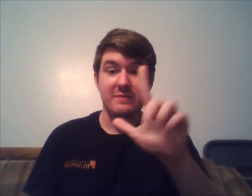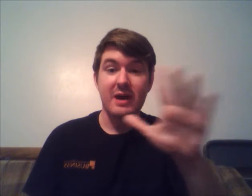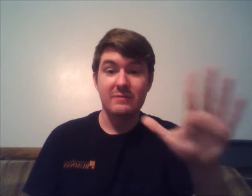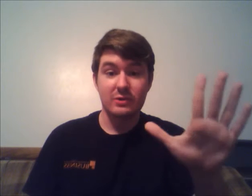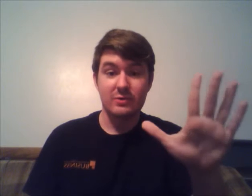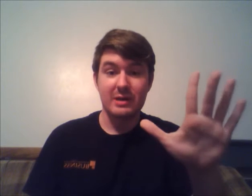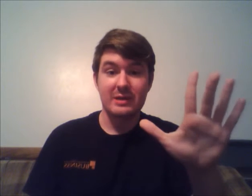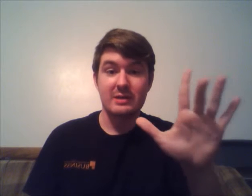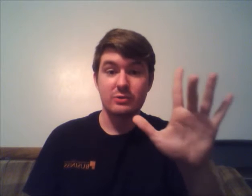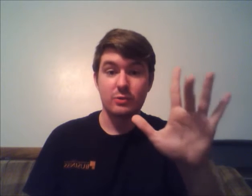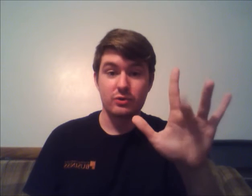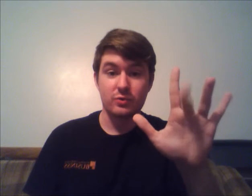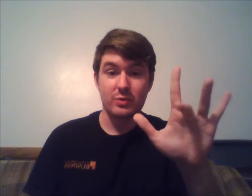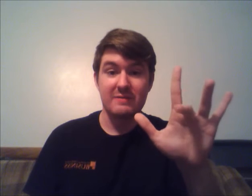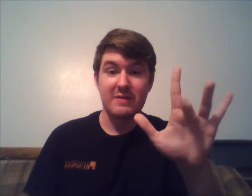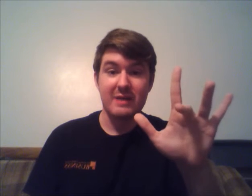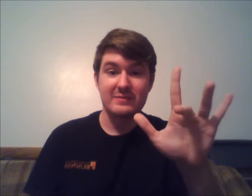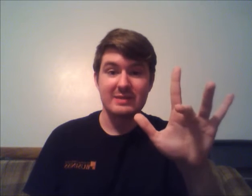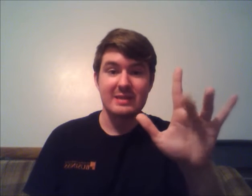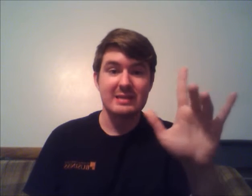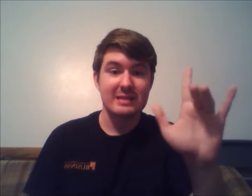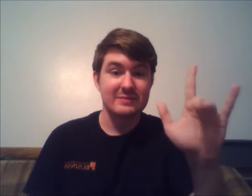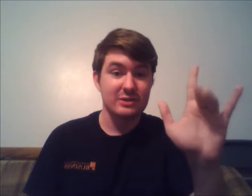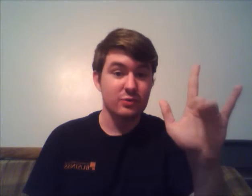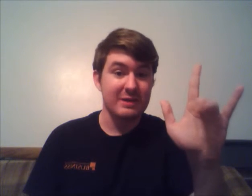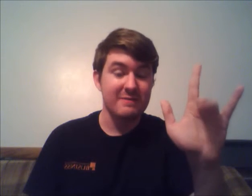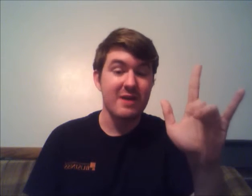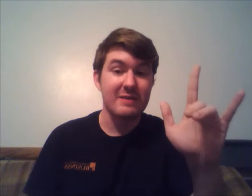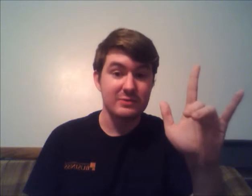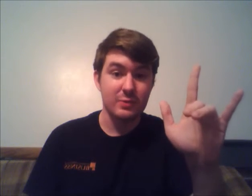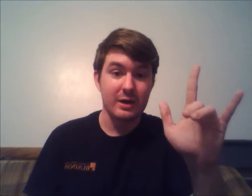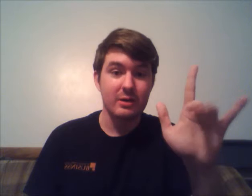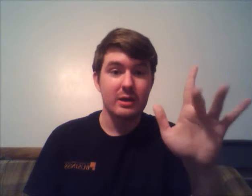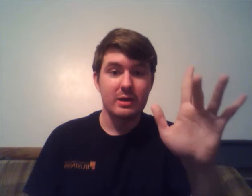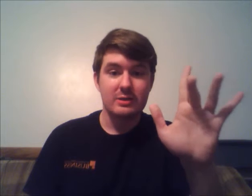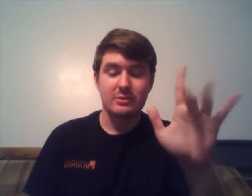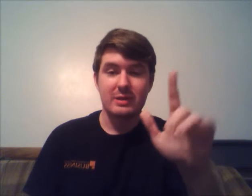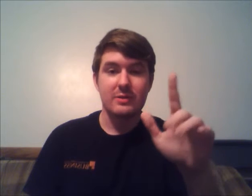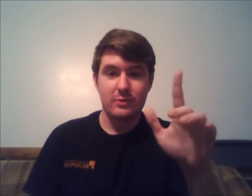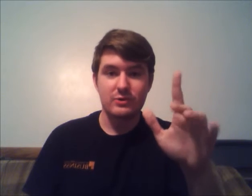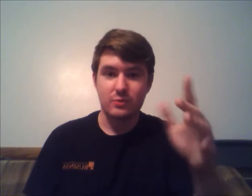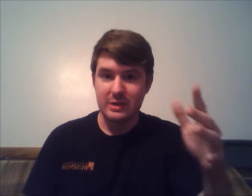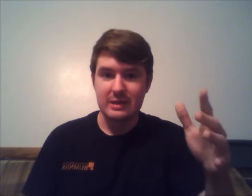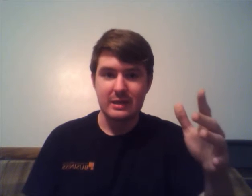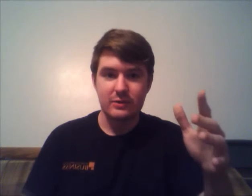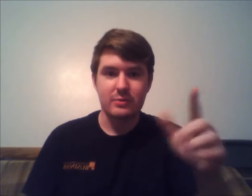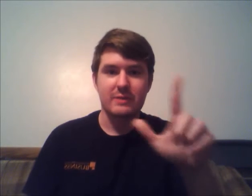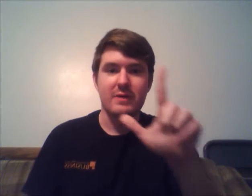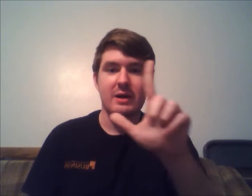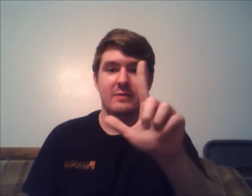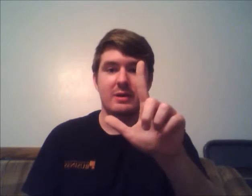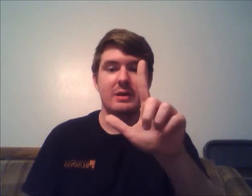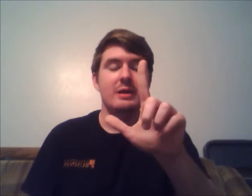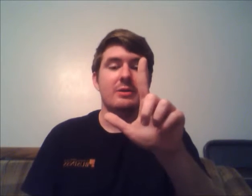25 you can do like this, or 25. I've seen this, and I've seen 25 as well. So any of those 3 can get you 25. The rest